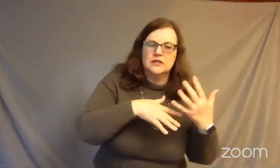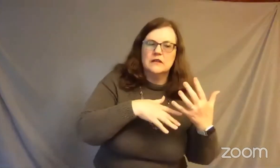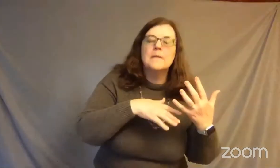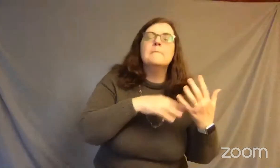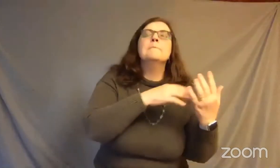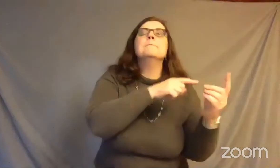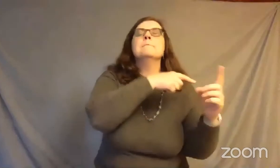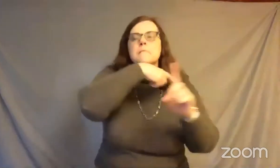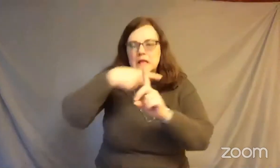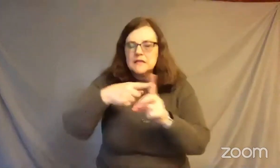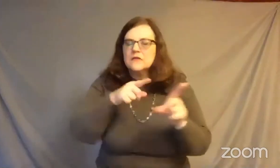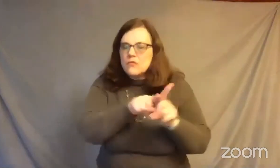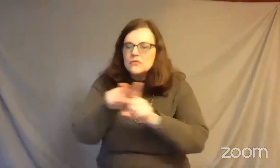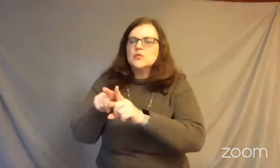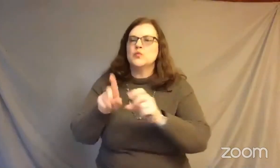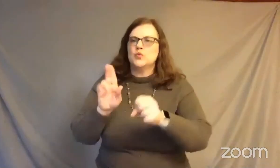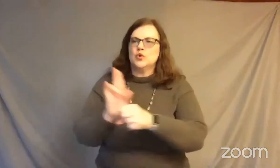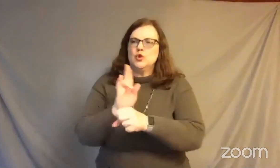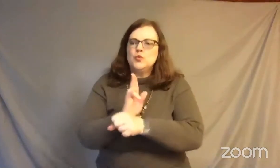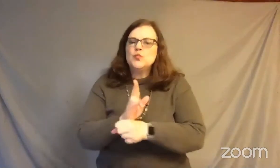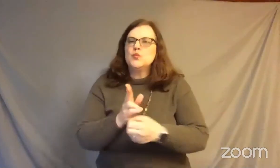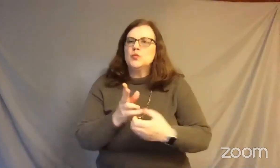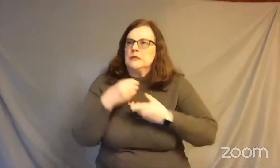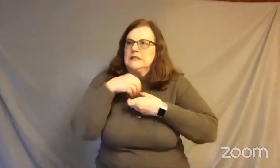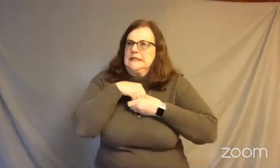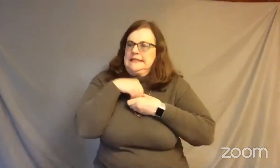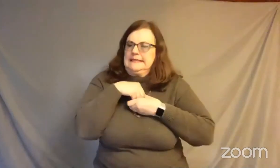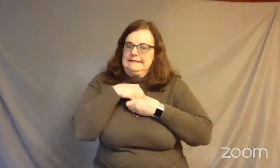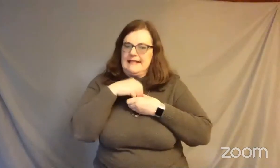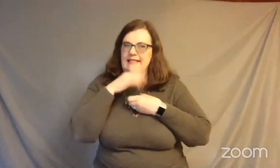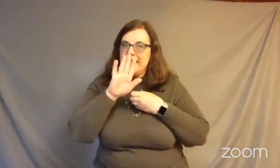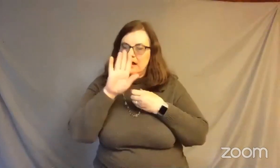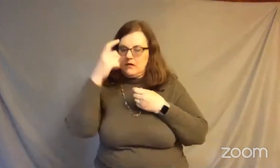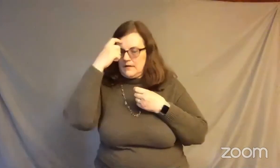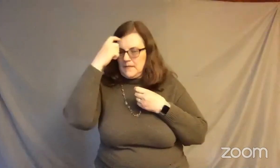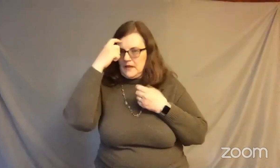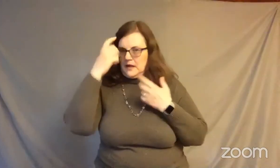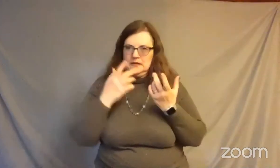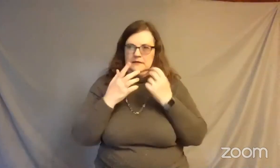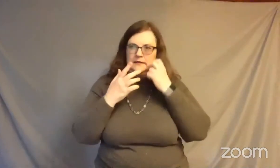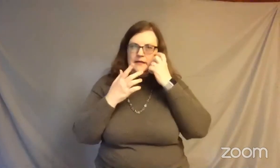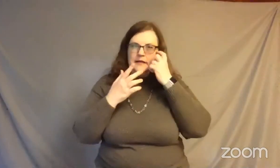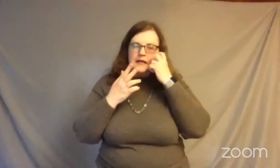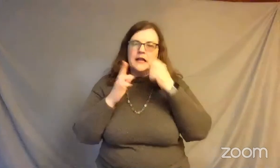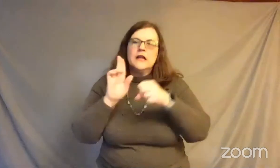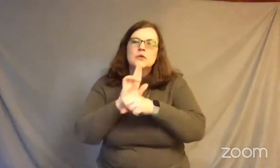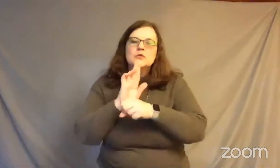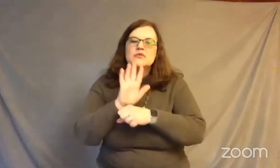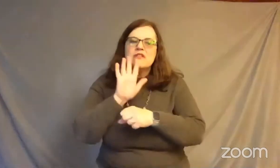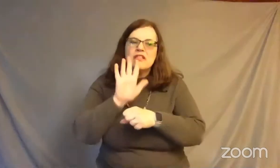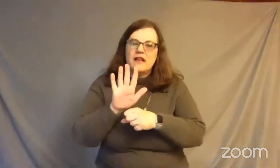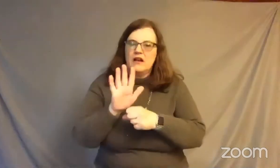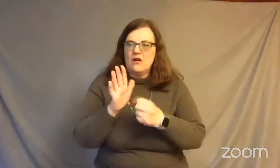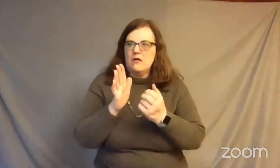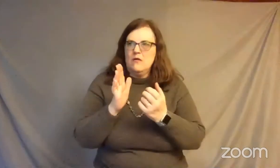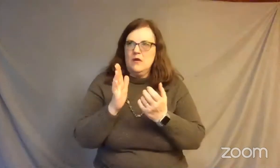And I see children requiring linguistic interaction, but I also see them using their